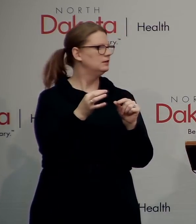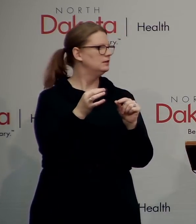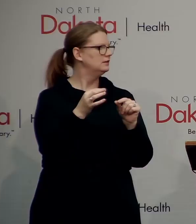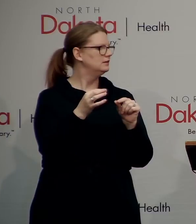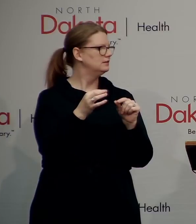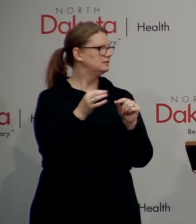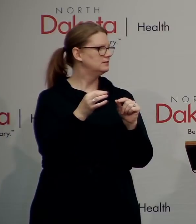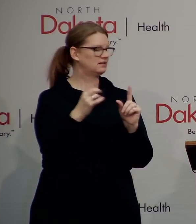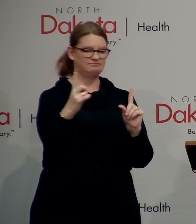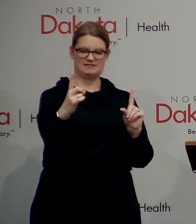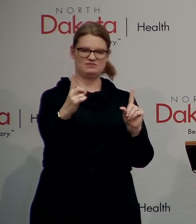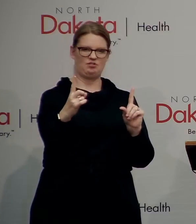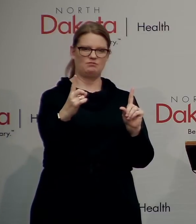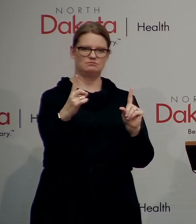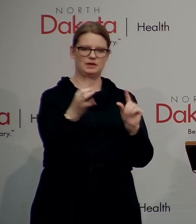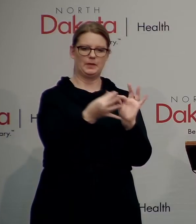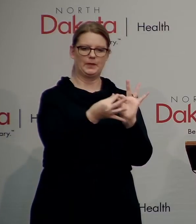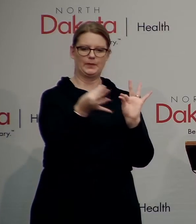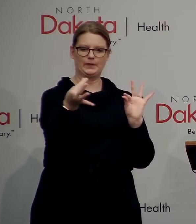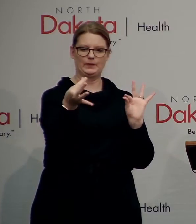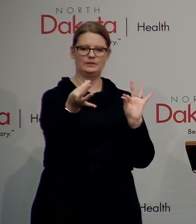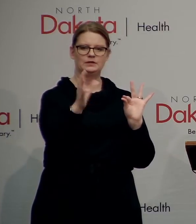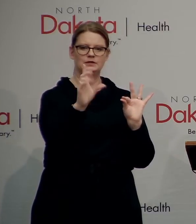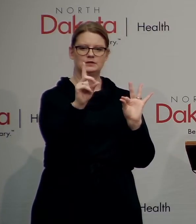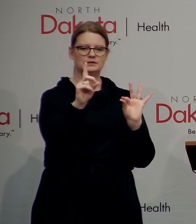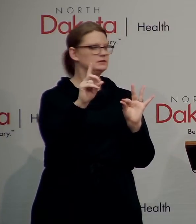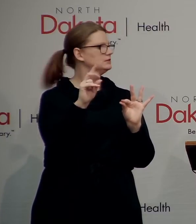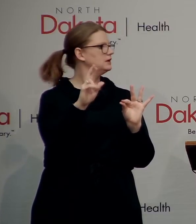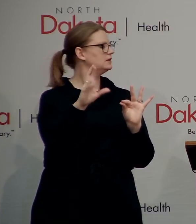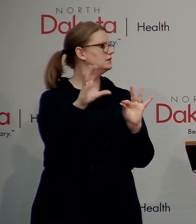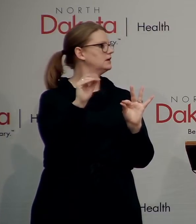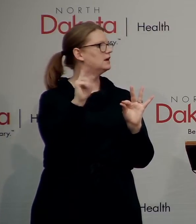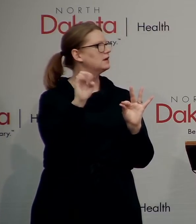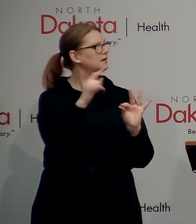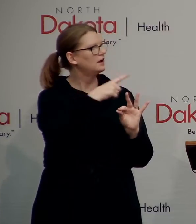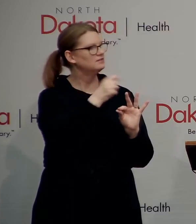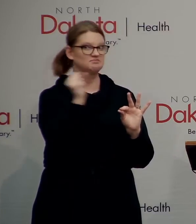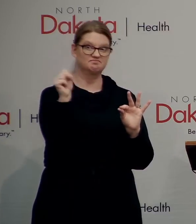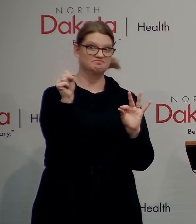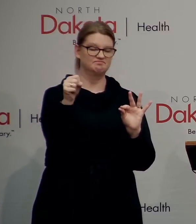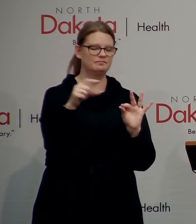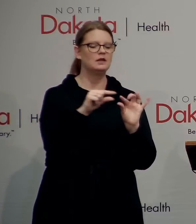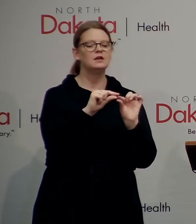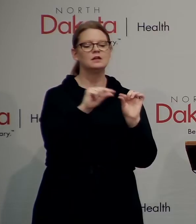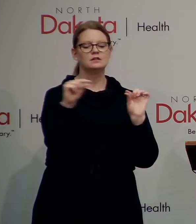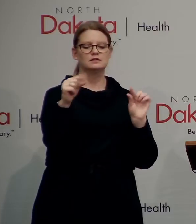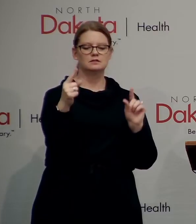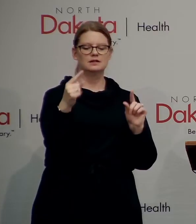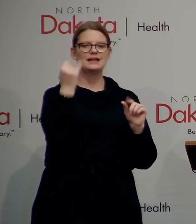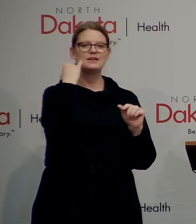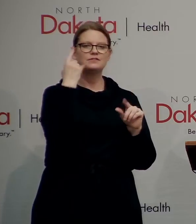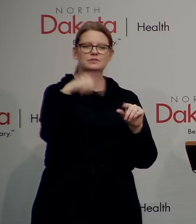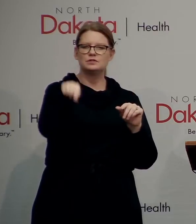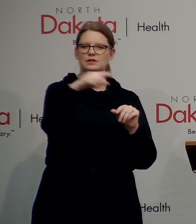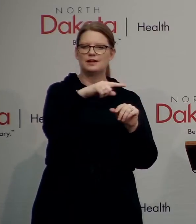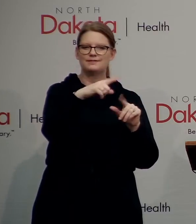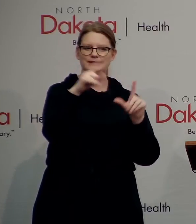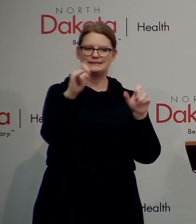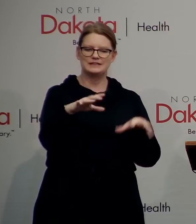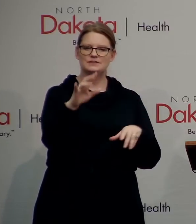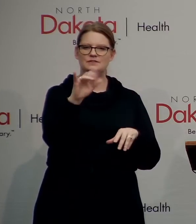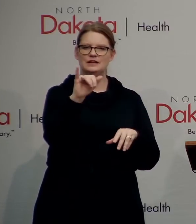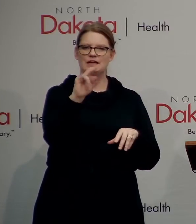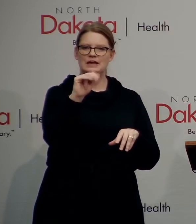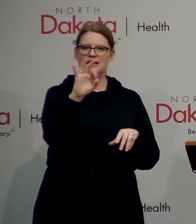are, I'd say, this long. Dr. Connell is nodding her head. If you've ever had an influenza test where